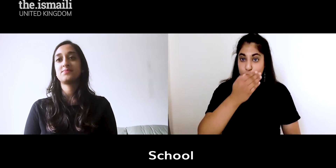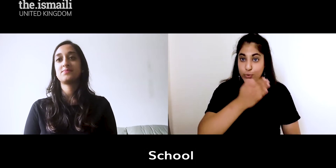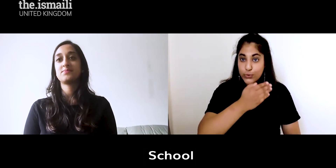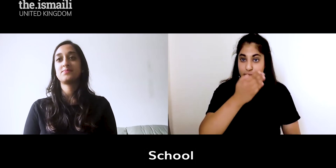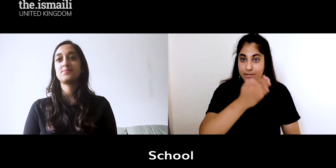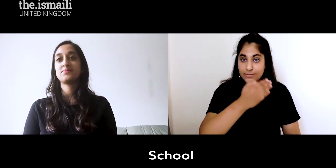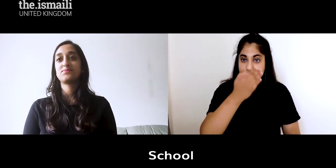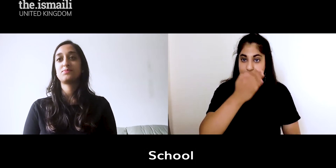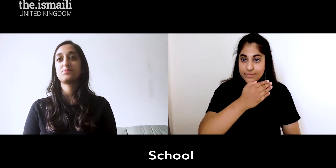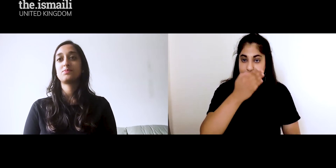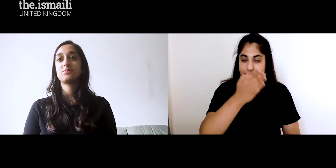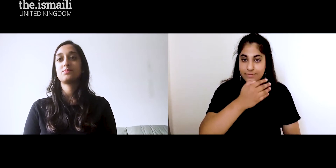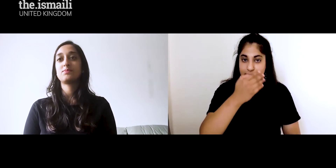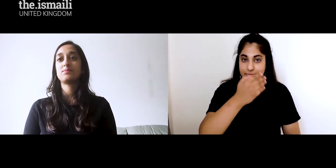School.